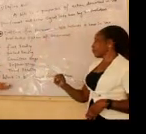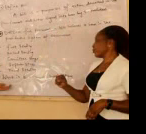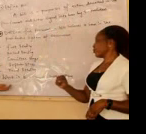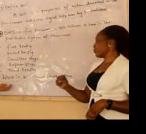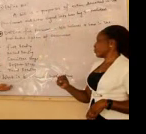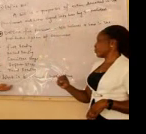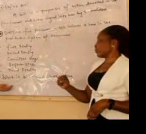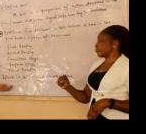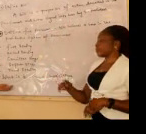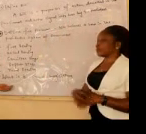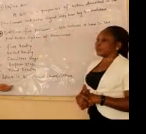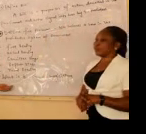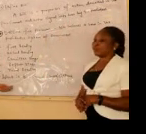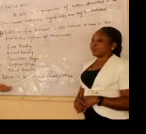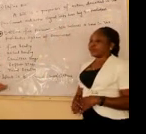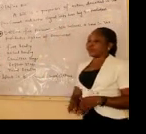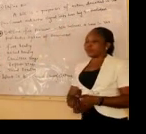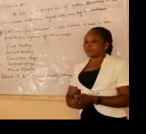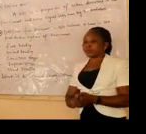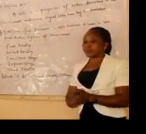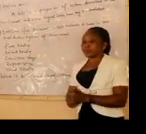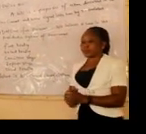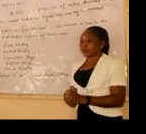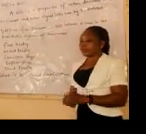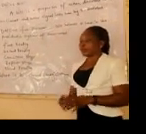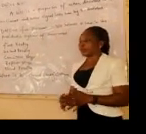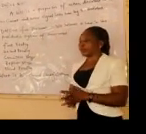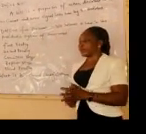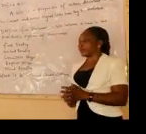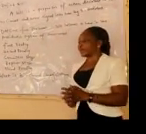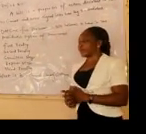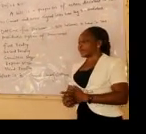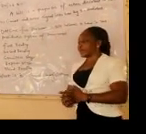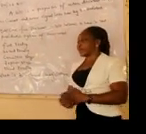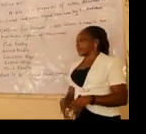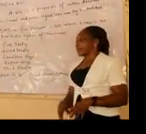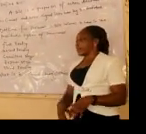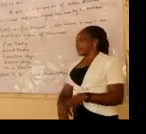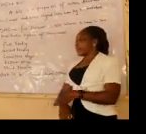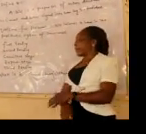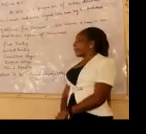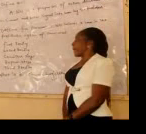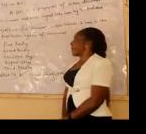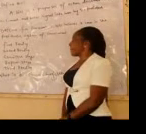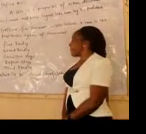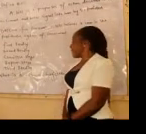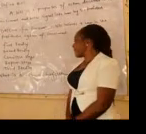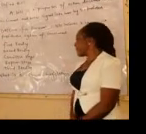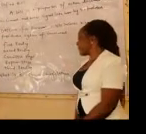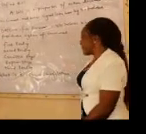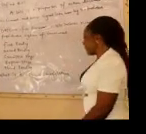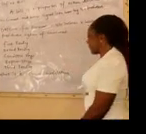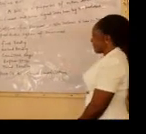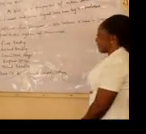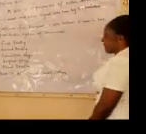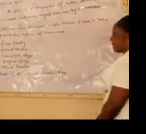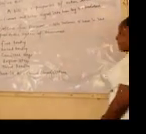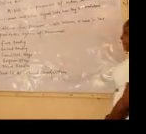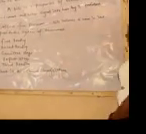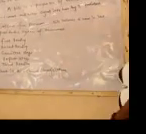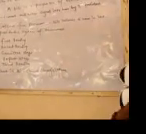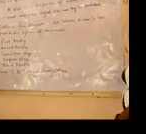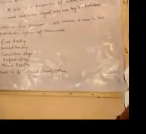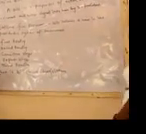legislative functions by 2 chambers in a country. So let me write it for you on the board for easy